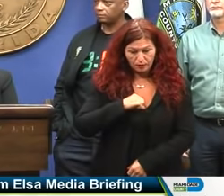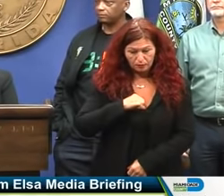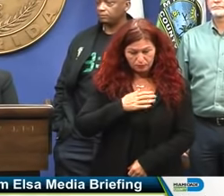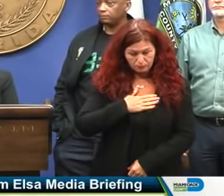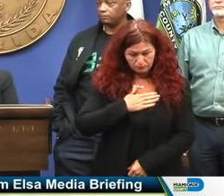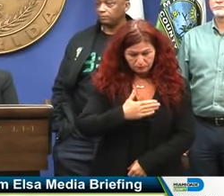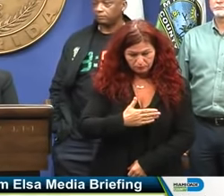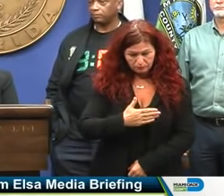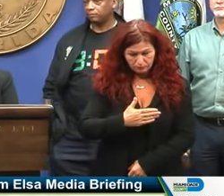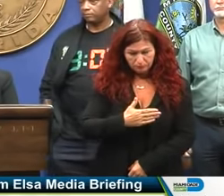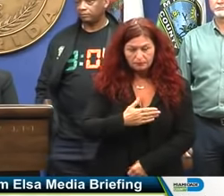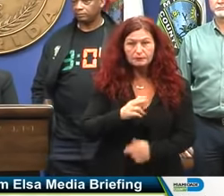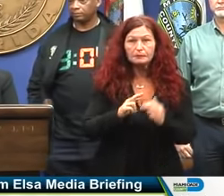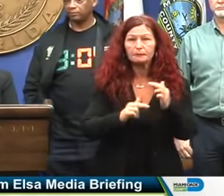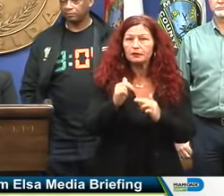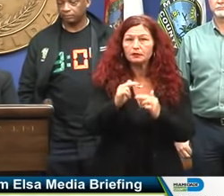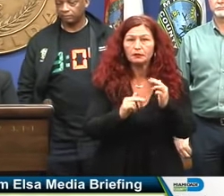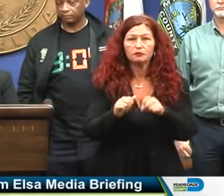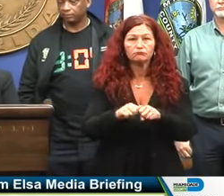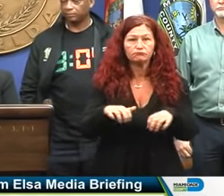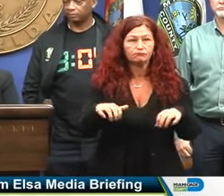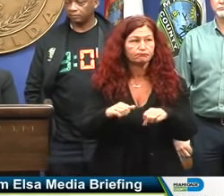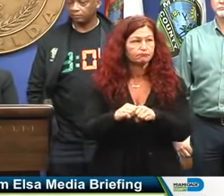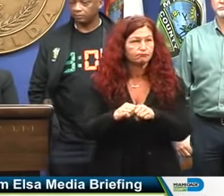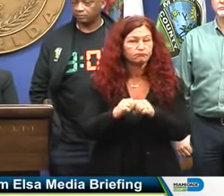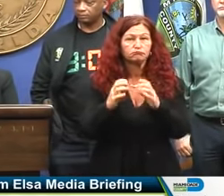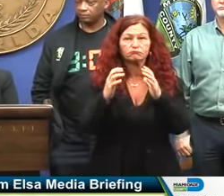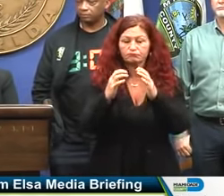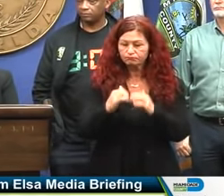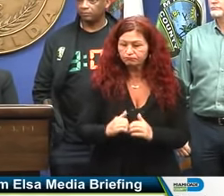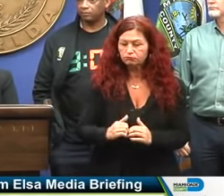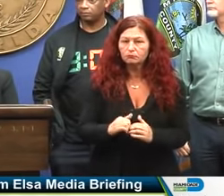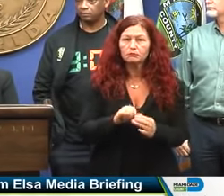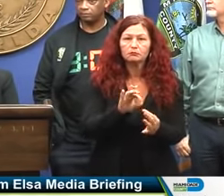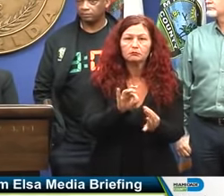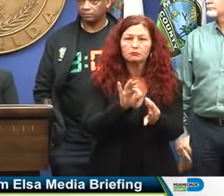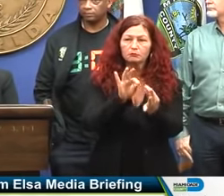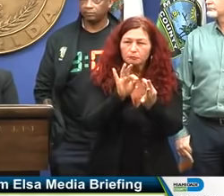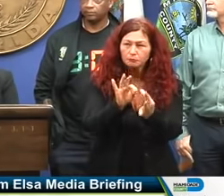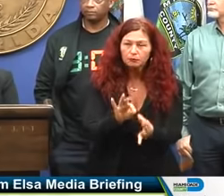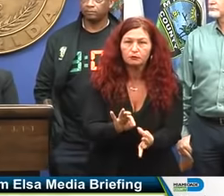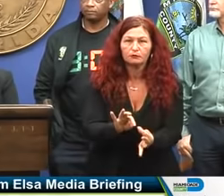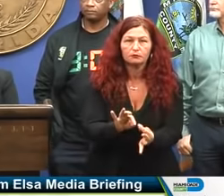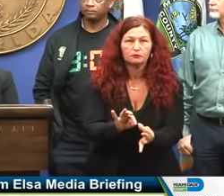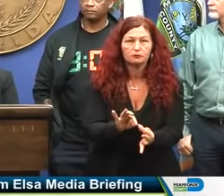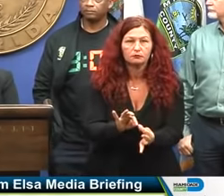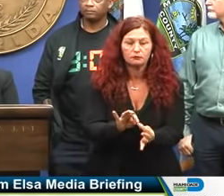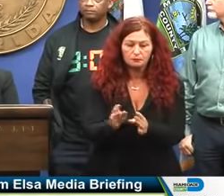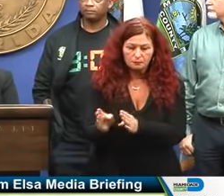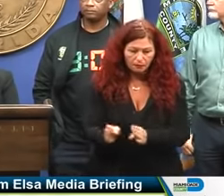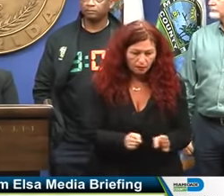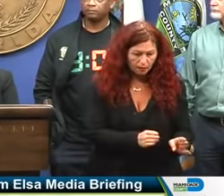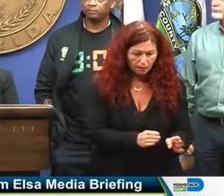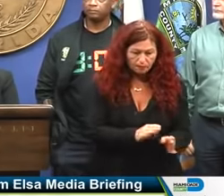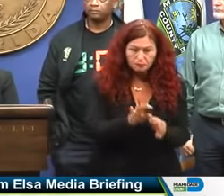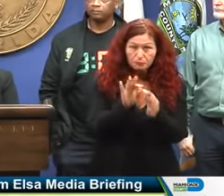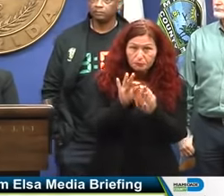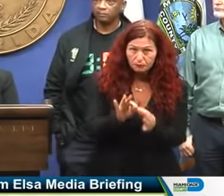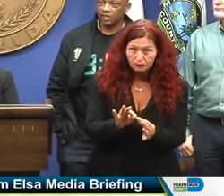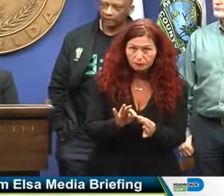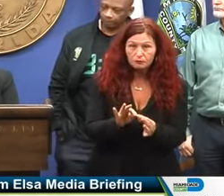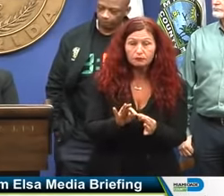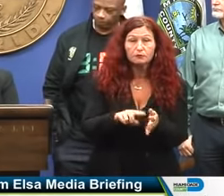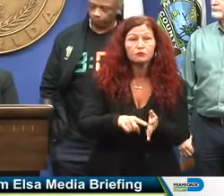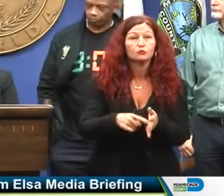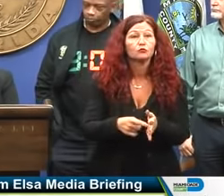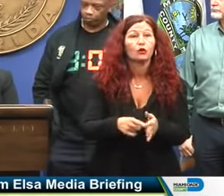executed exactly as planned. The demolition began at 10:30 p.m. and the building fell as